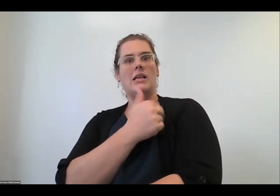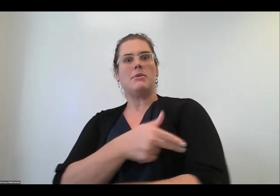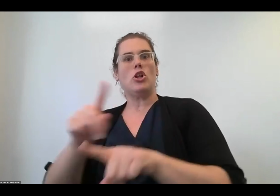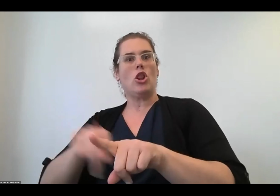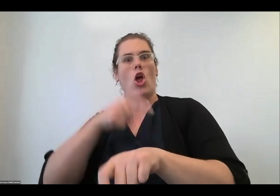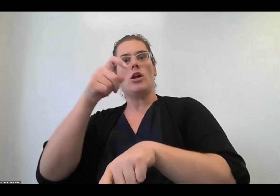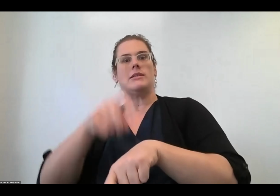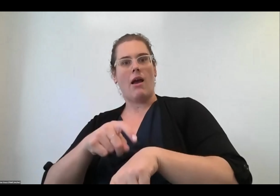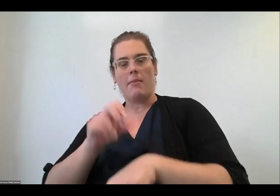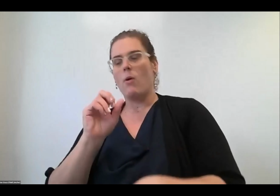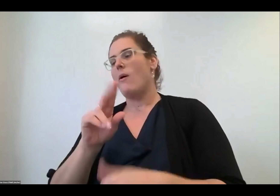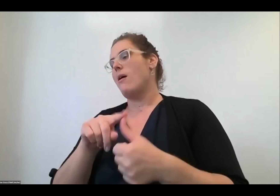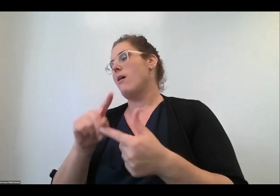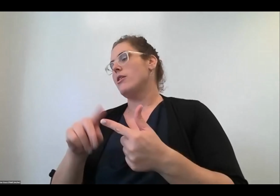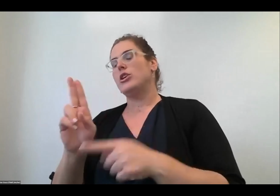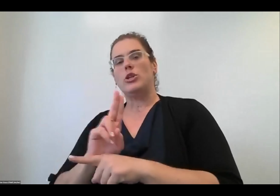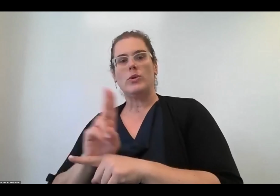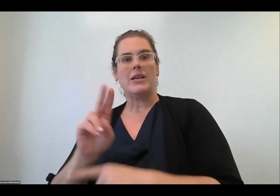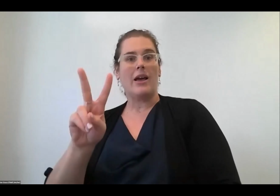a ventilator. It doesn't